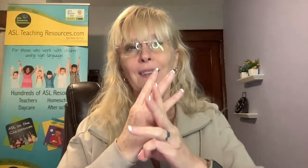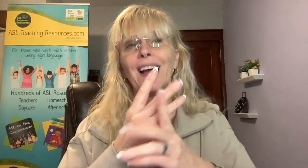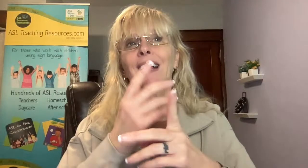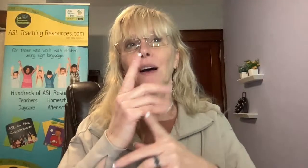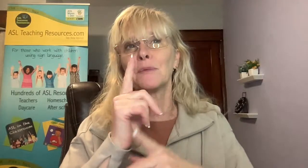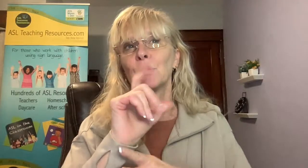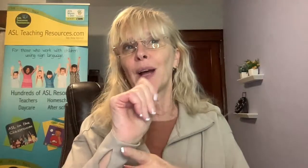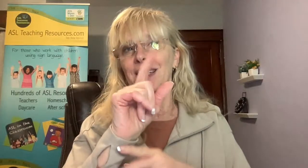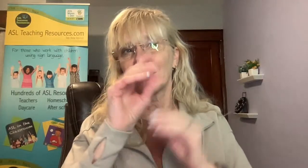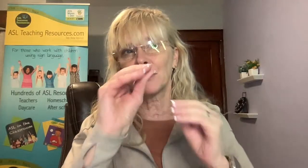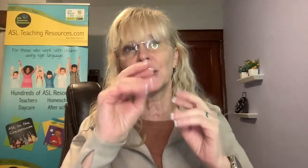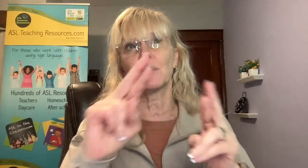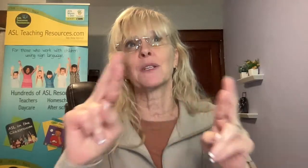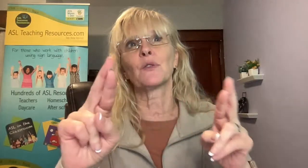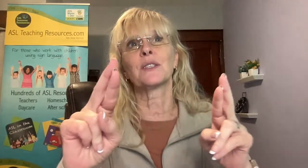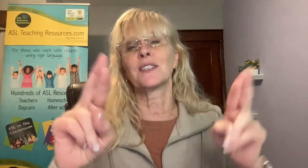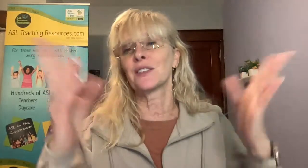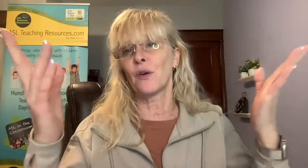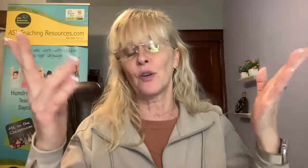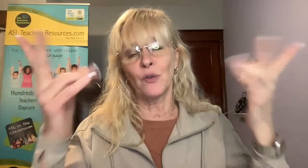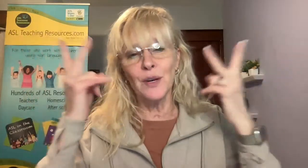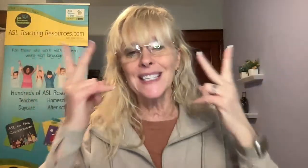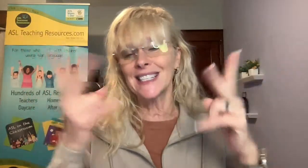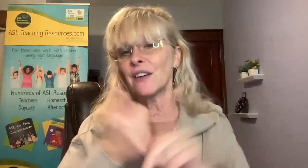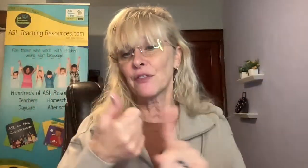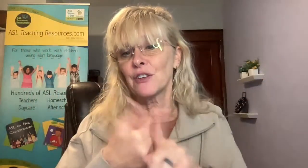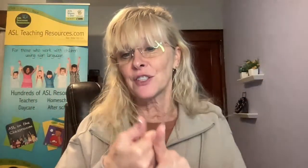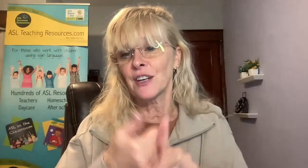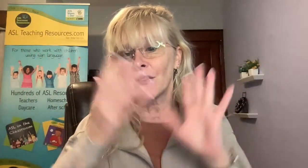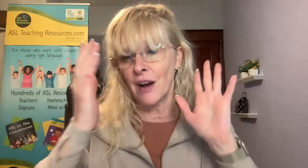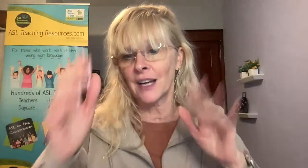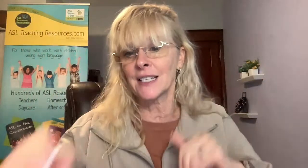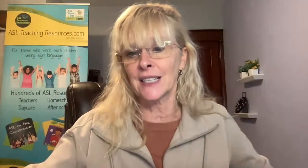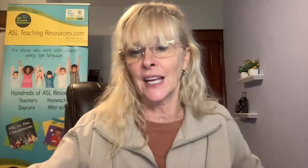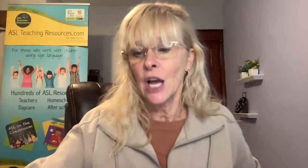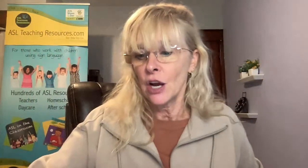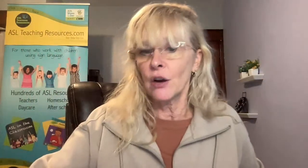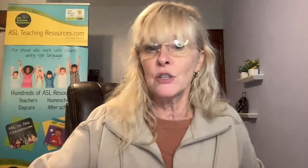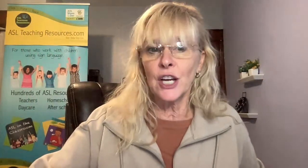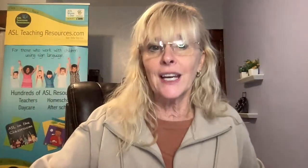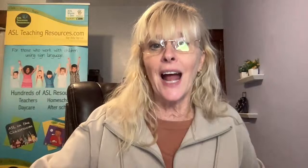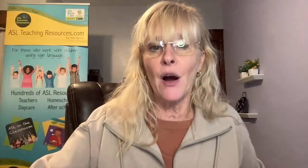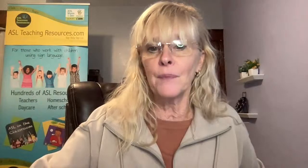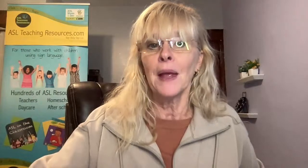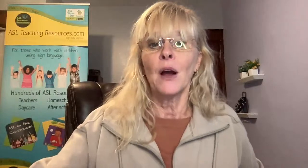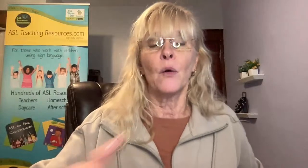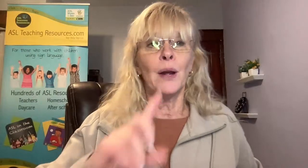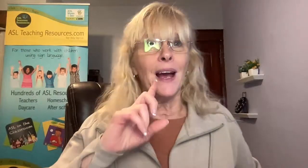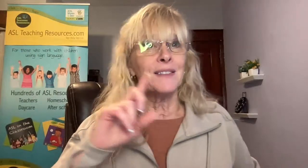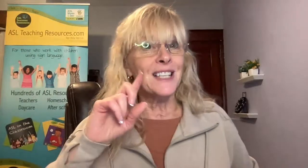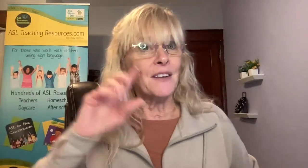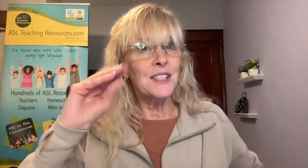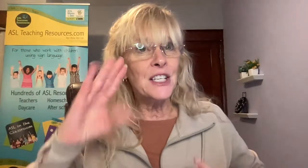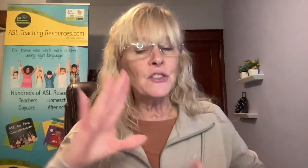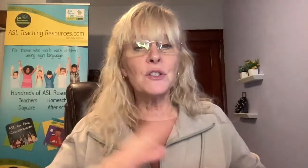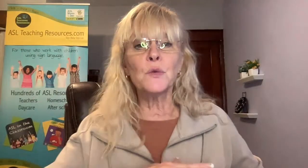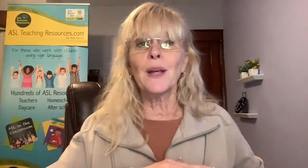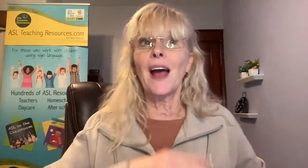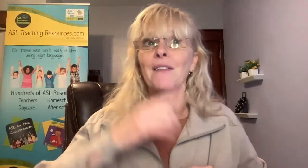that come to ASL Teaching Resources. So you want to see it for yourself, honestly. Go check it out. We have deaf teachers, we have